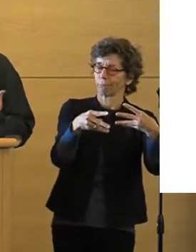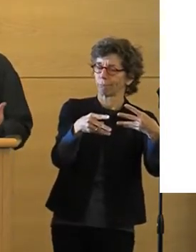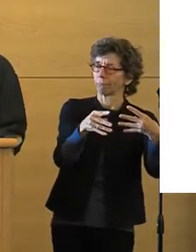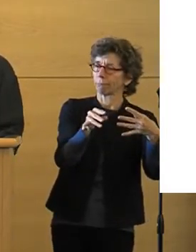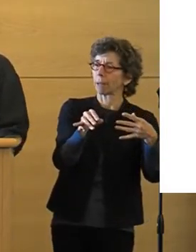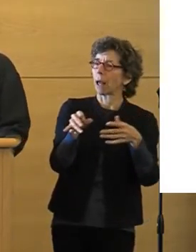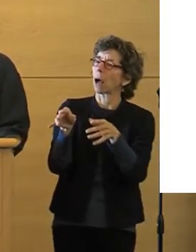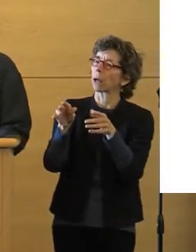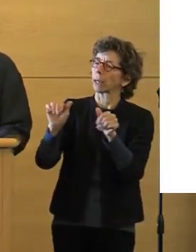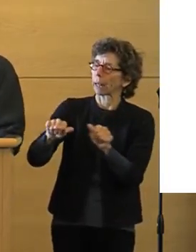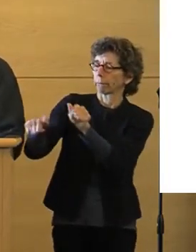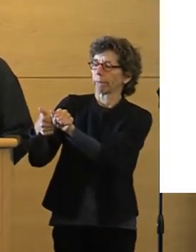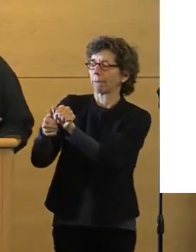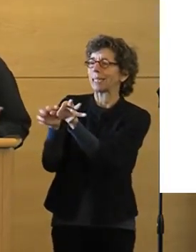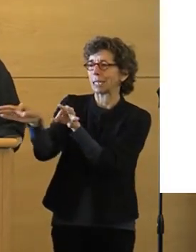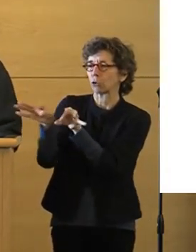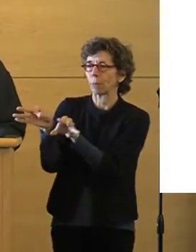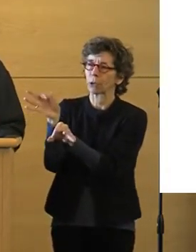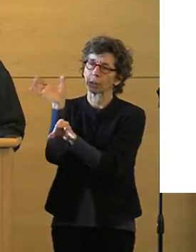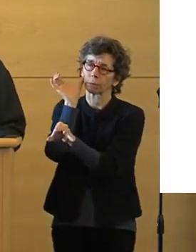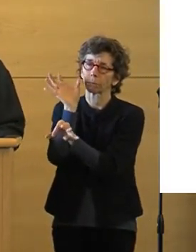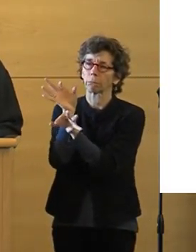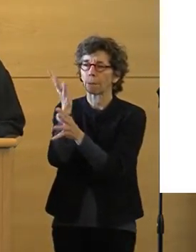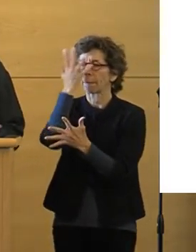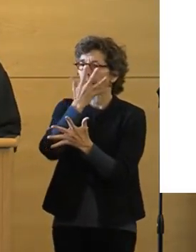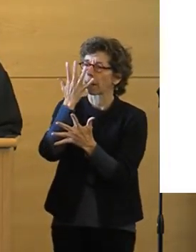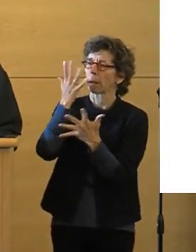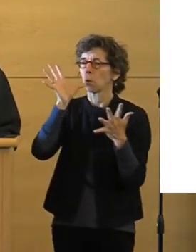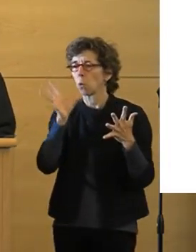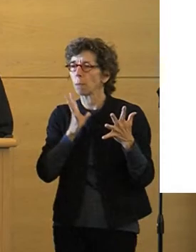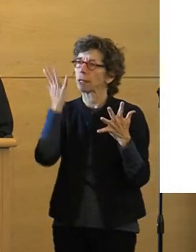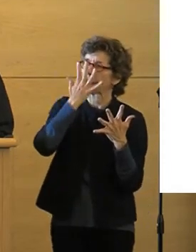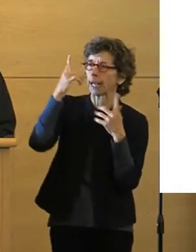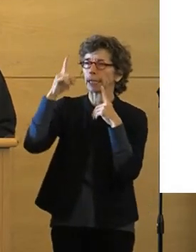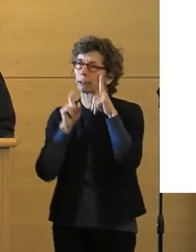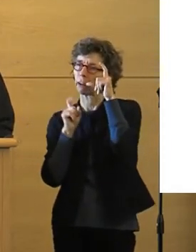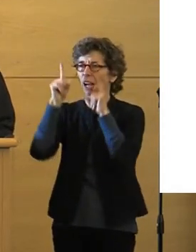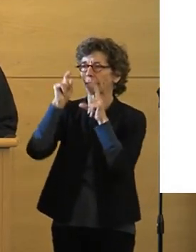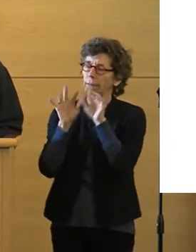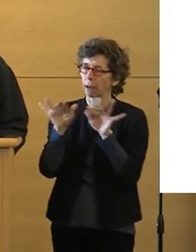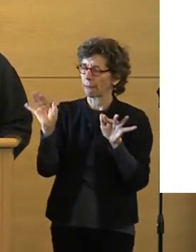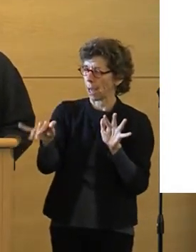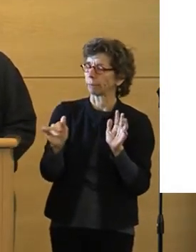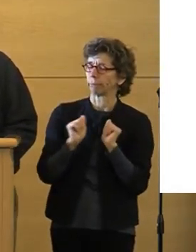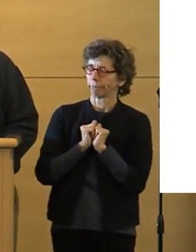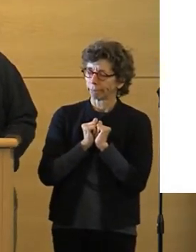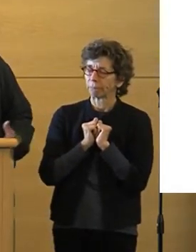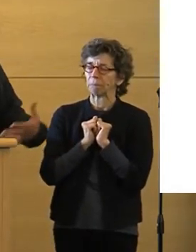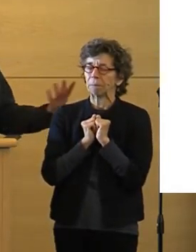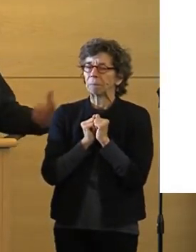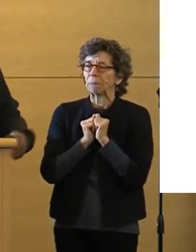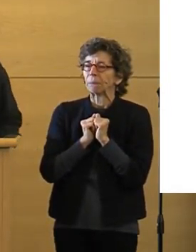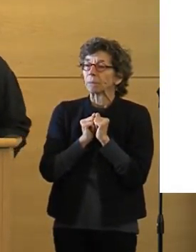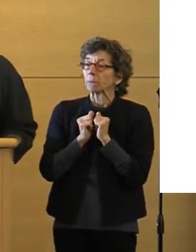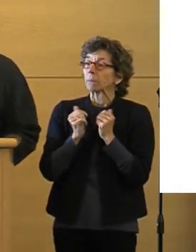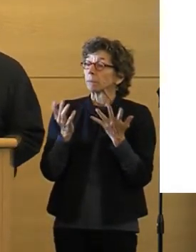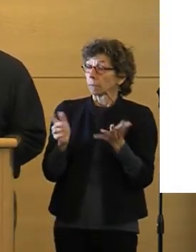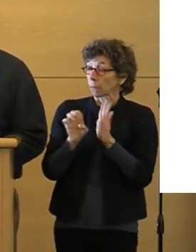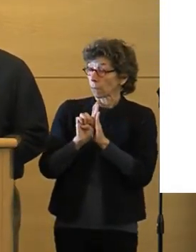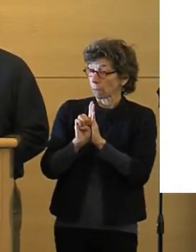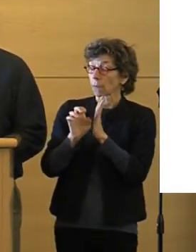which means the screen reader would read the description at the designated time, just like captions